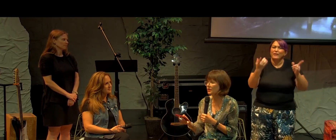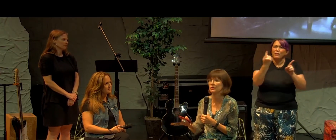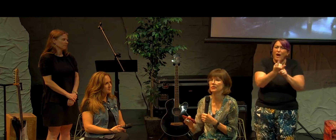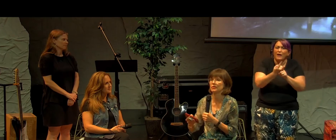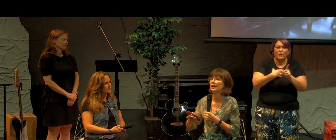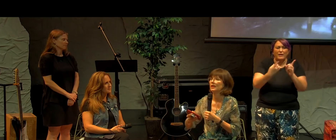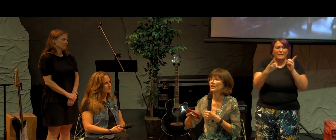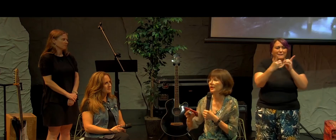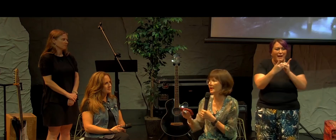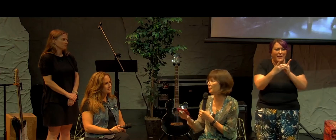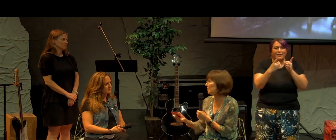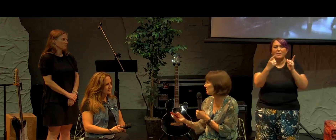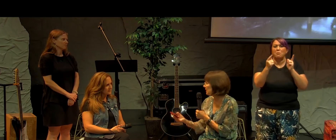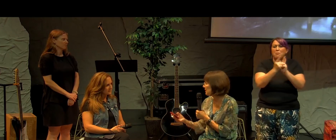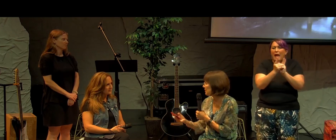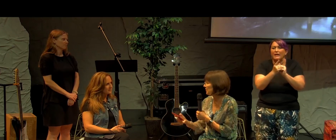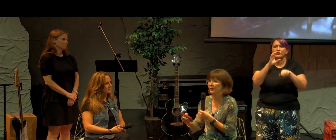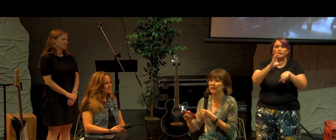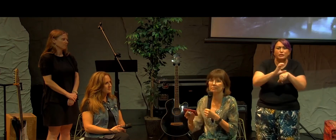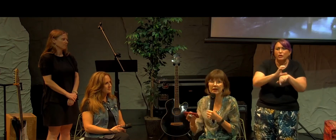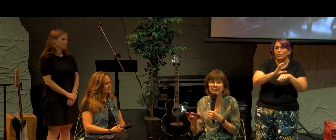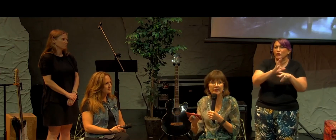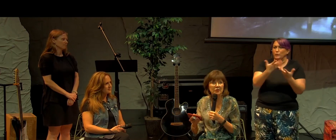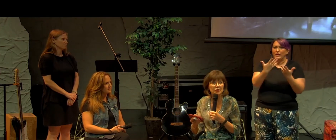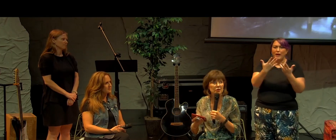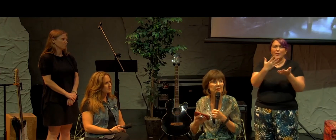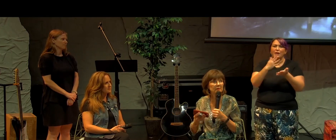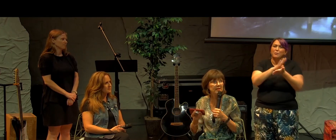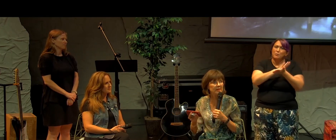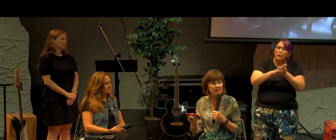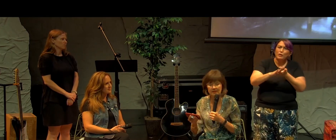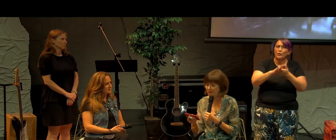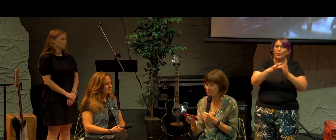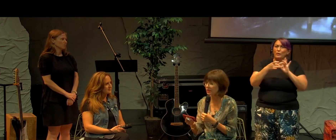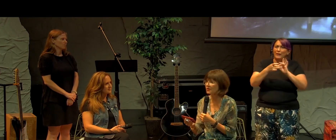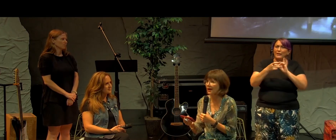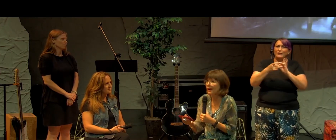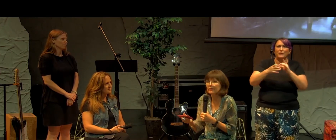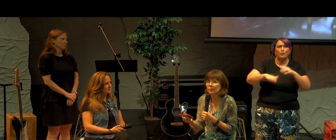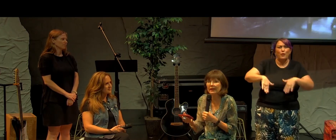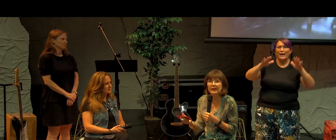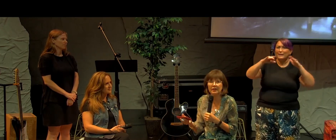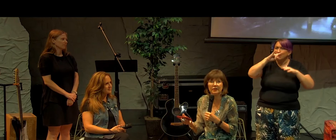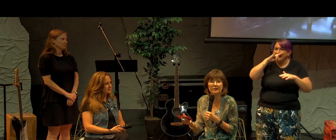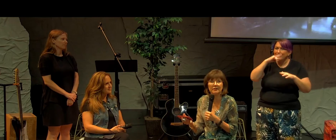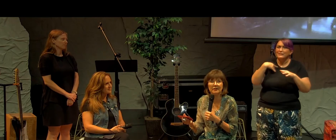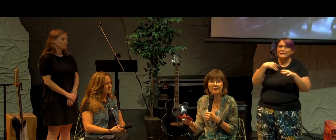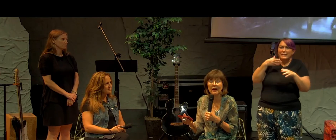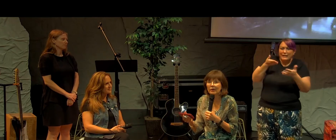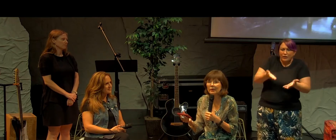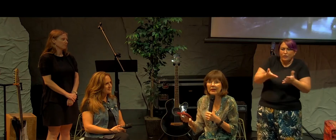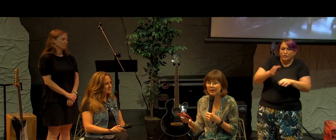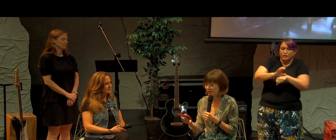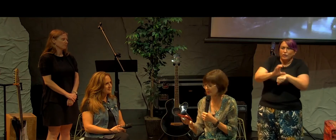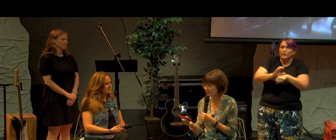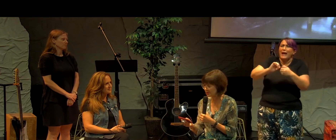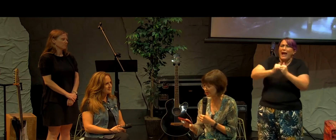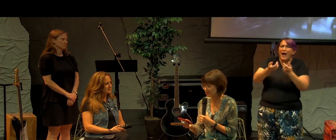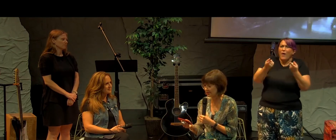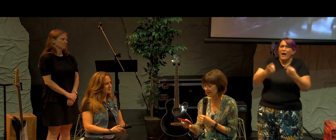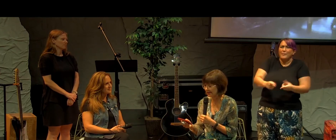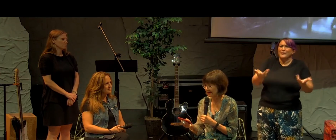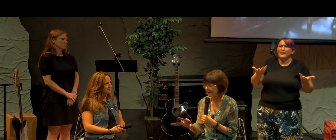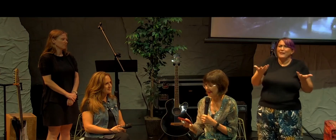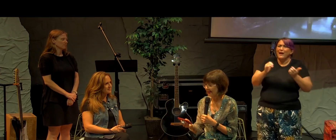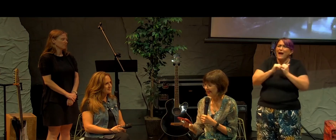the church. We had a pure relationship. We got married in the church. We raised our kids in the church. How did we get here? How did we get here was what she was